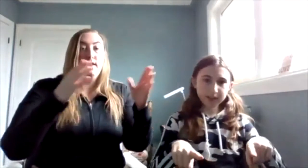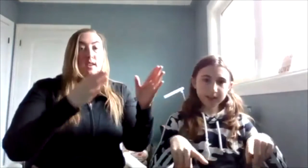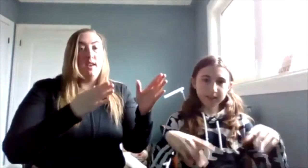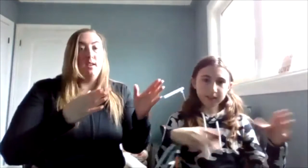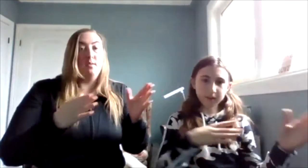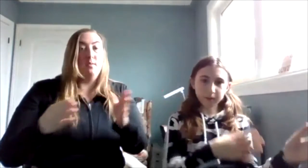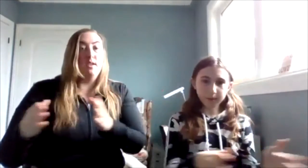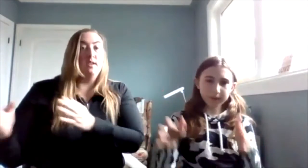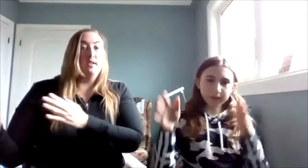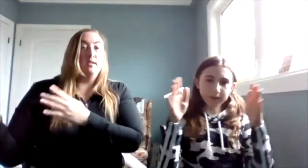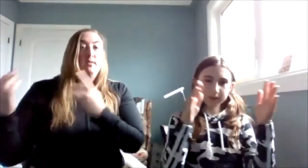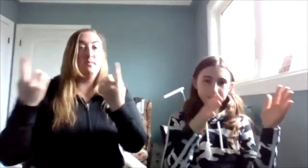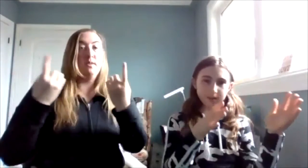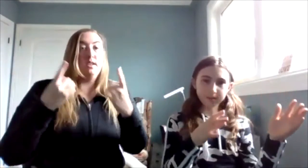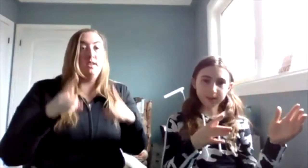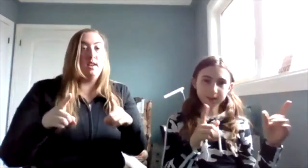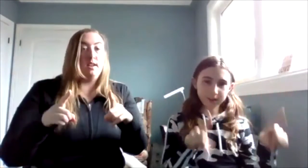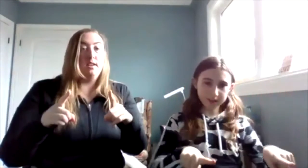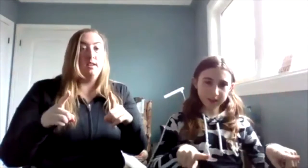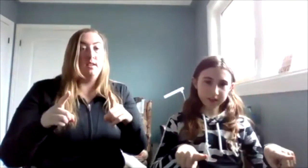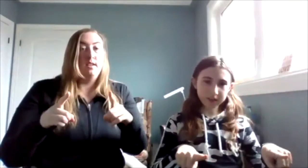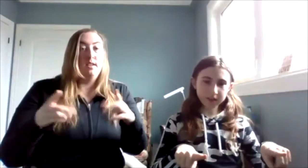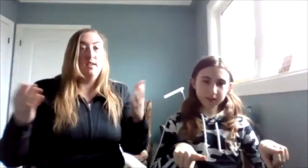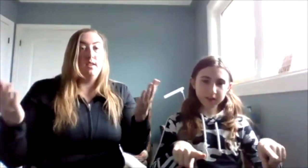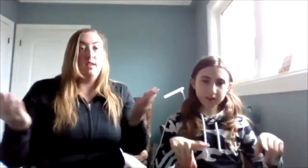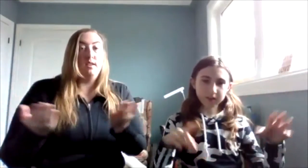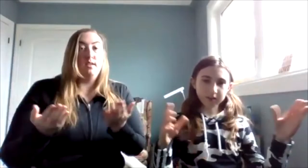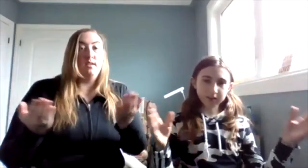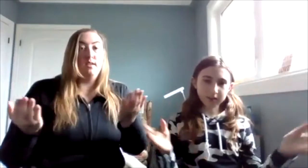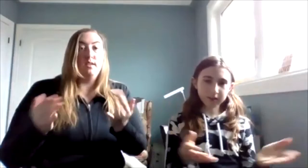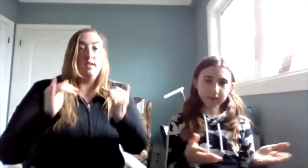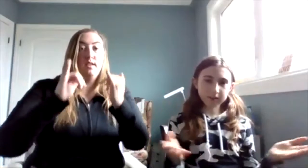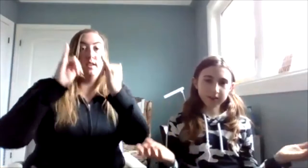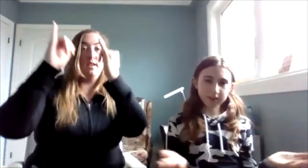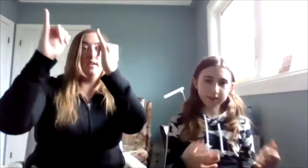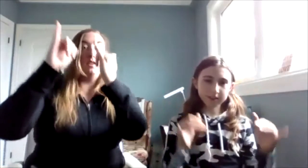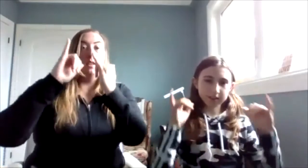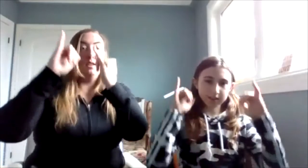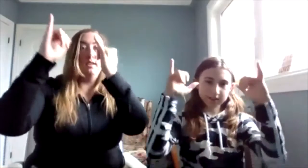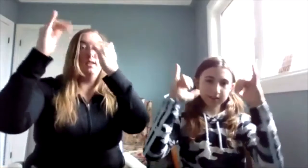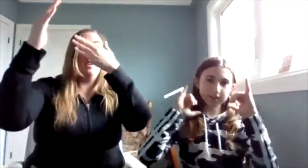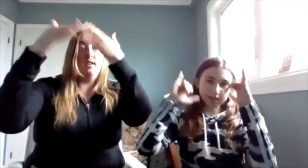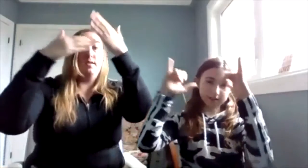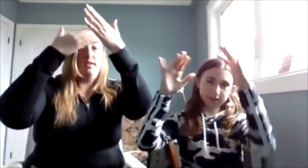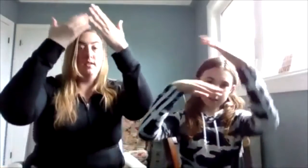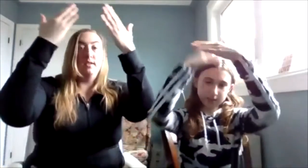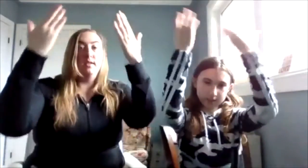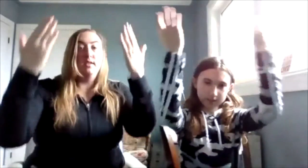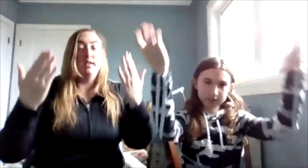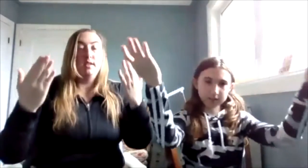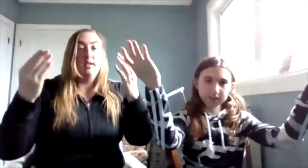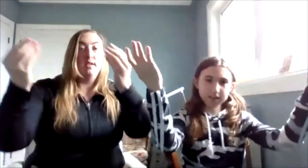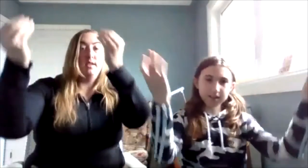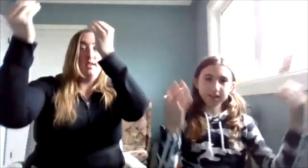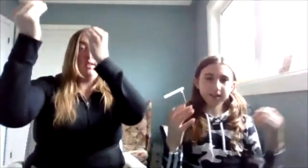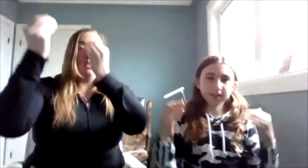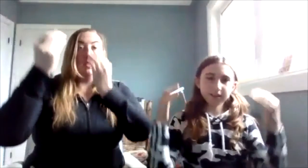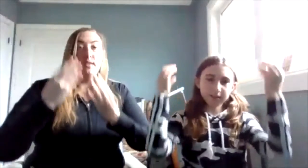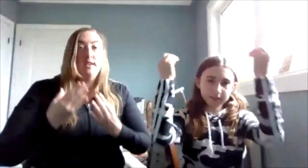thy will be done on earth as it is in heaven. Give